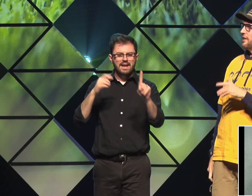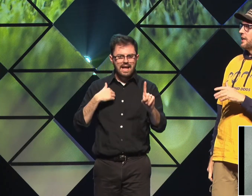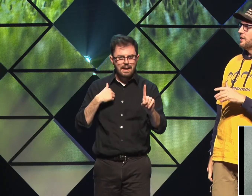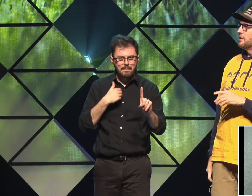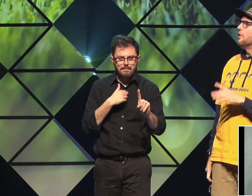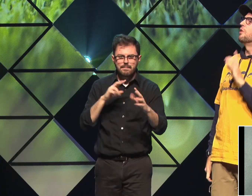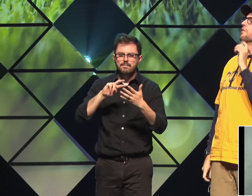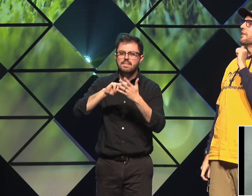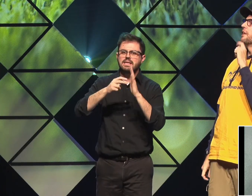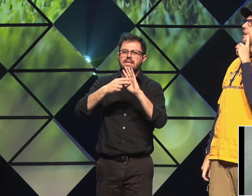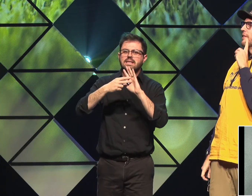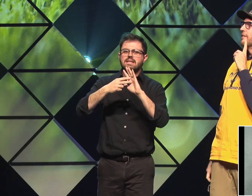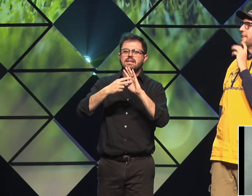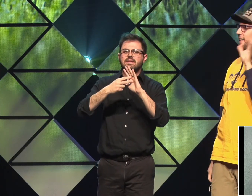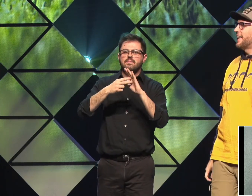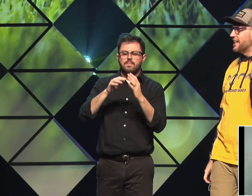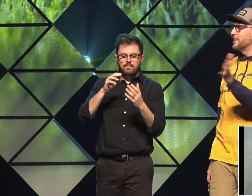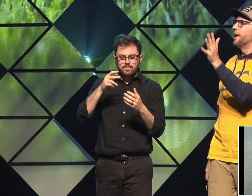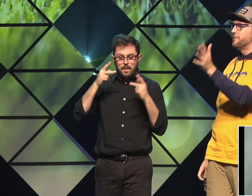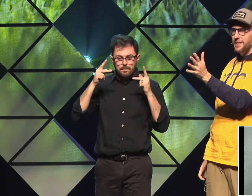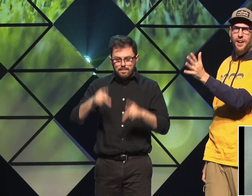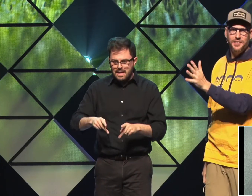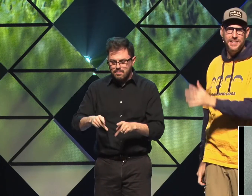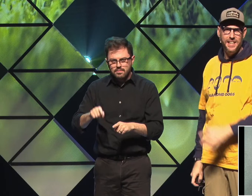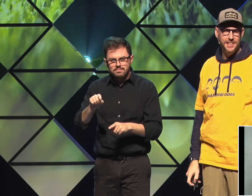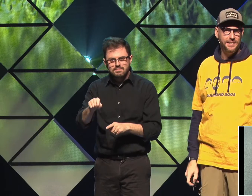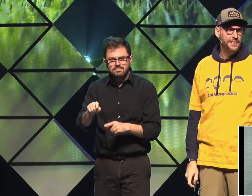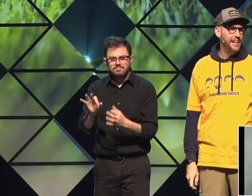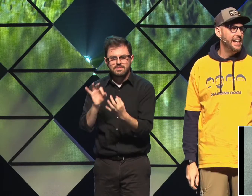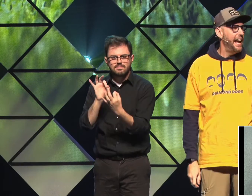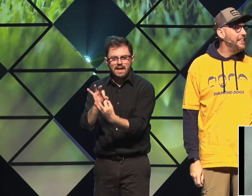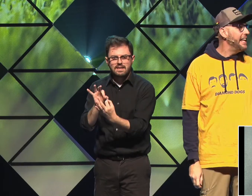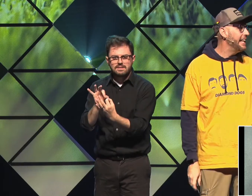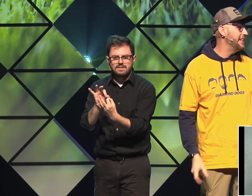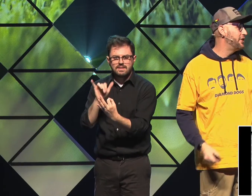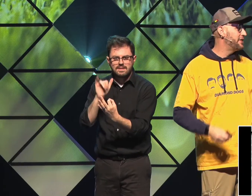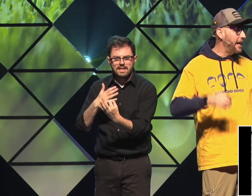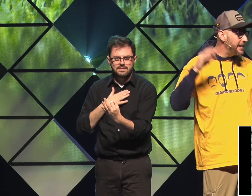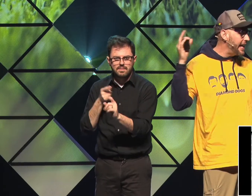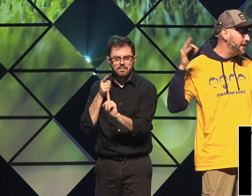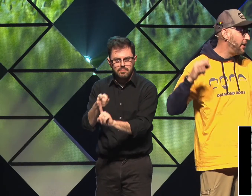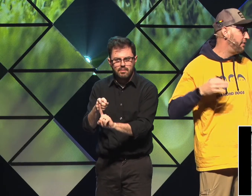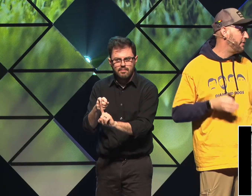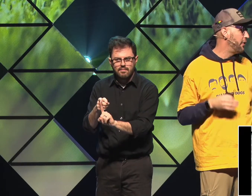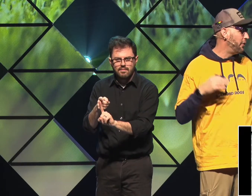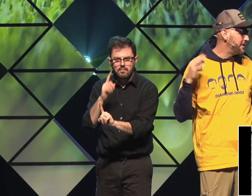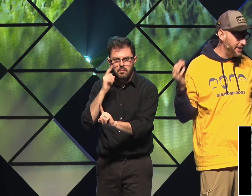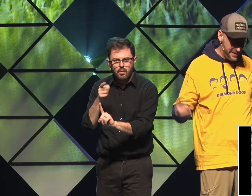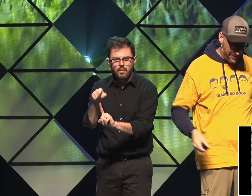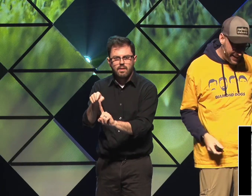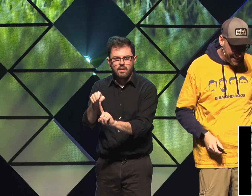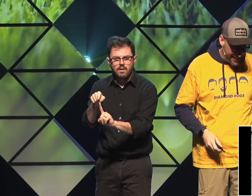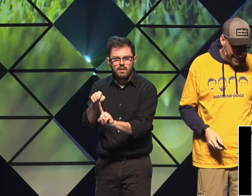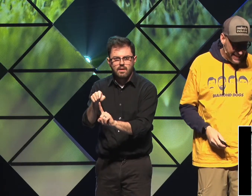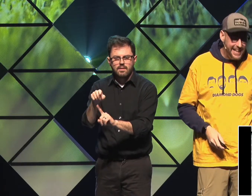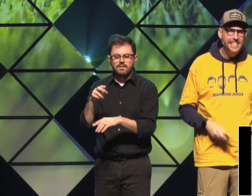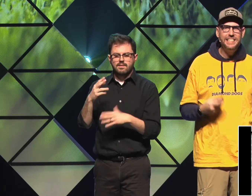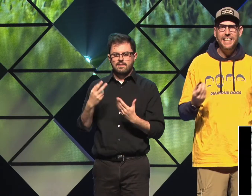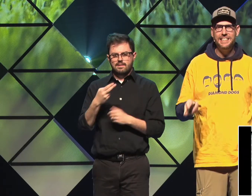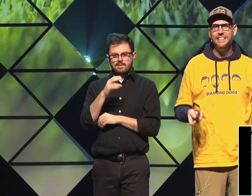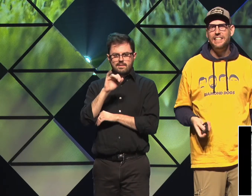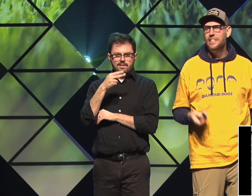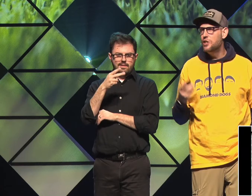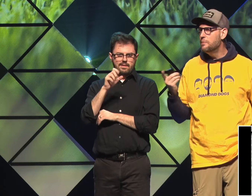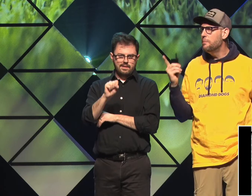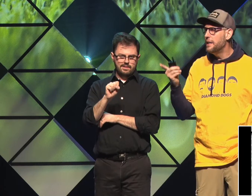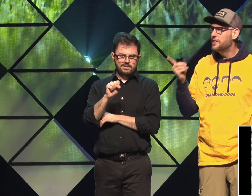they all are like, oh, right. They're catching up to the conversation. And then Higgins, who's kind of the Gandalf of the whole series, right? He just says